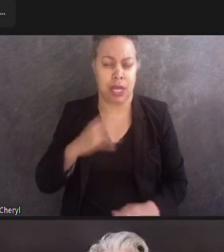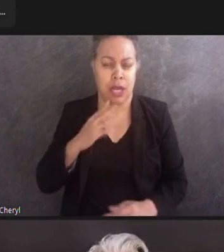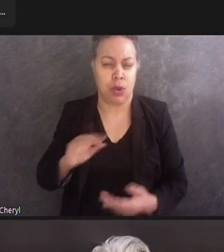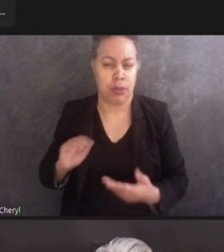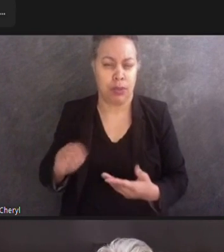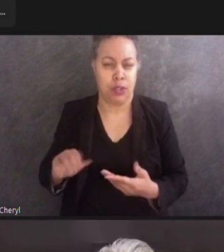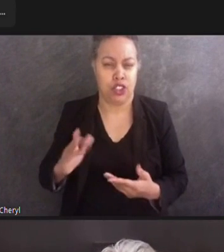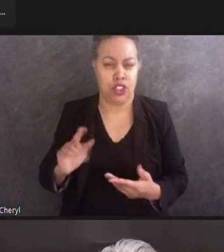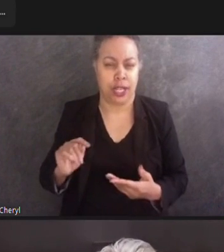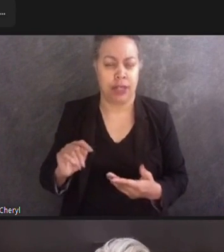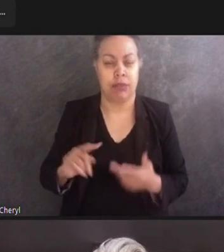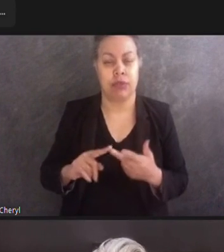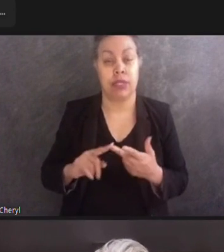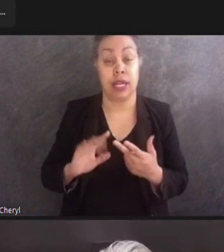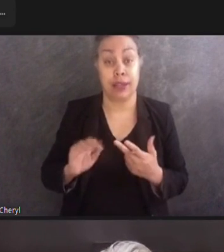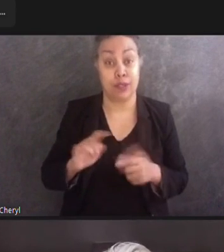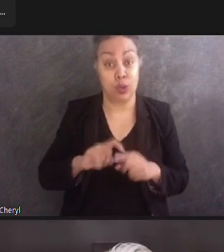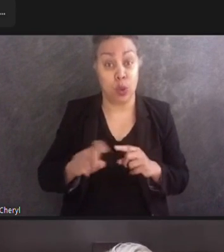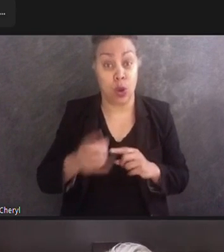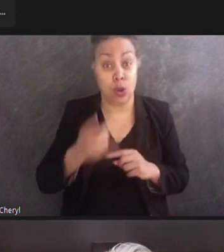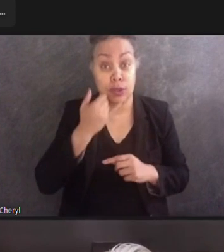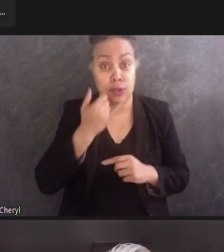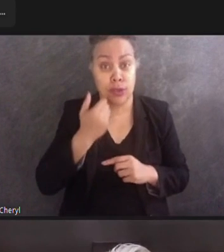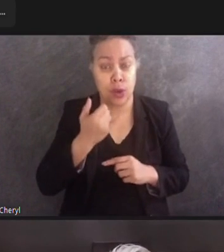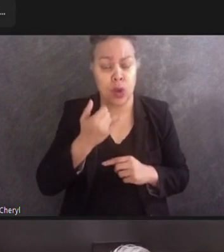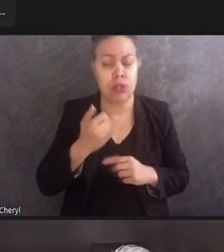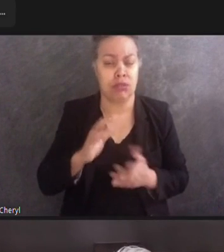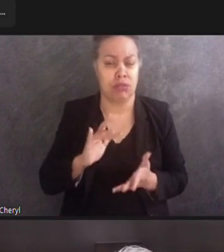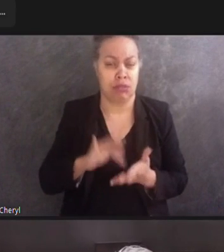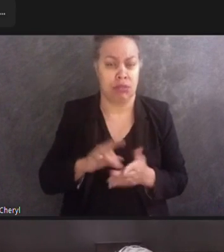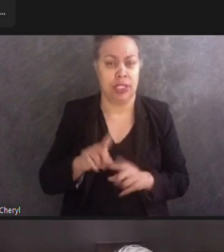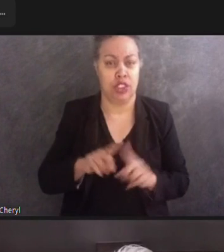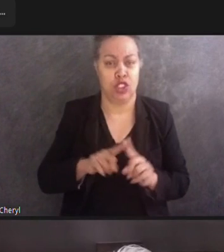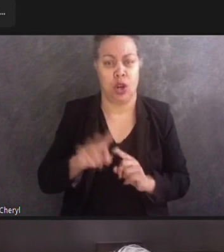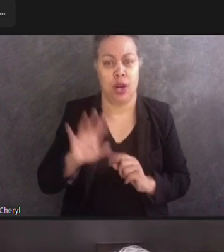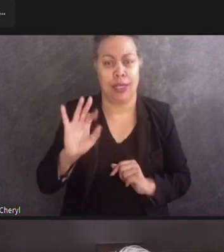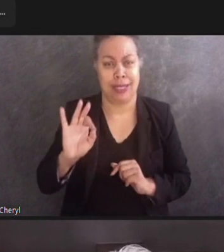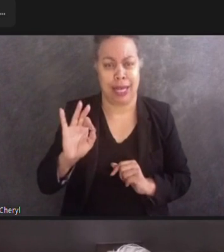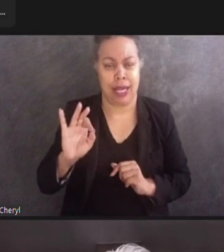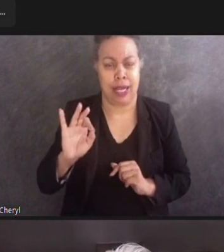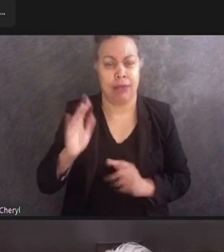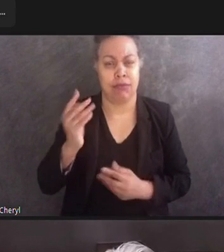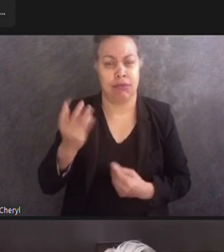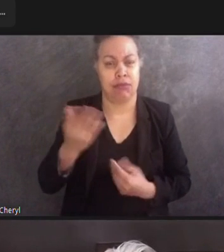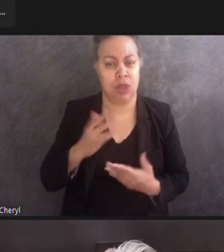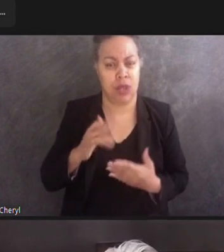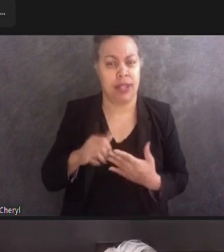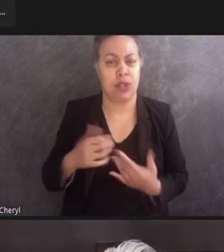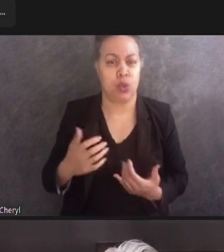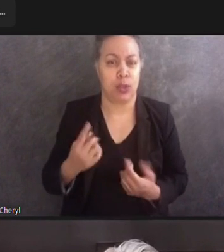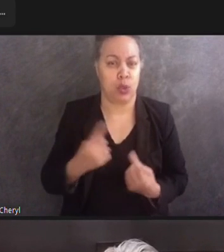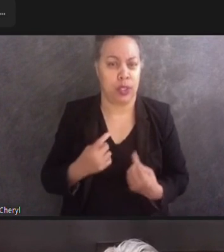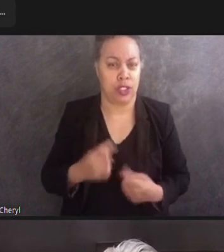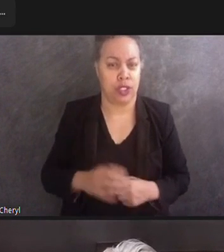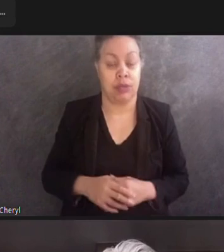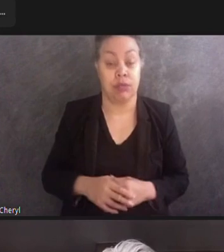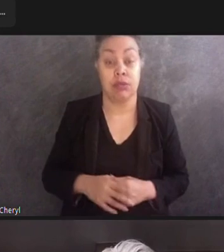9 if you are dialing into the call to raise your hand. And if you have a specific question for one of the participants,